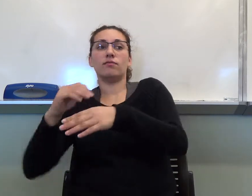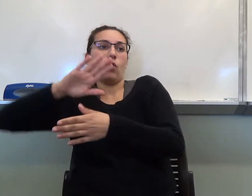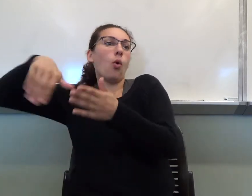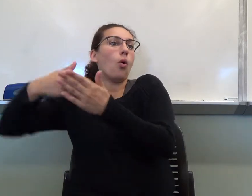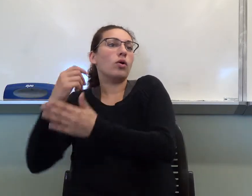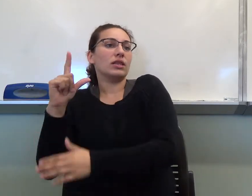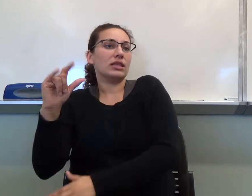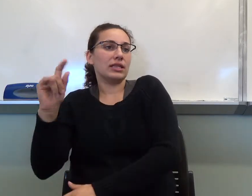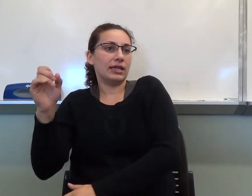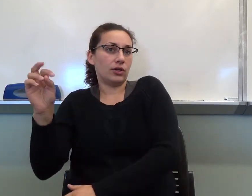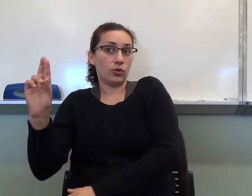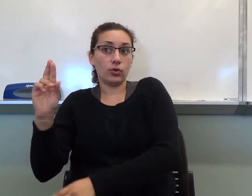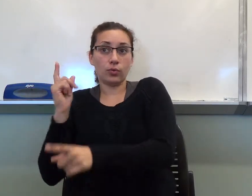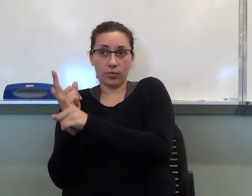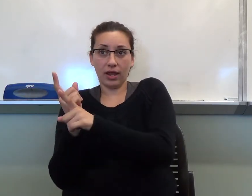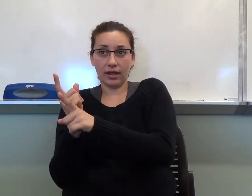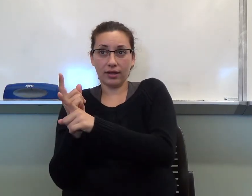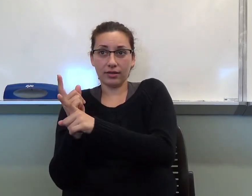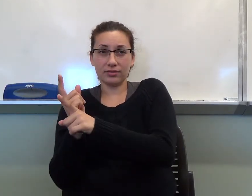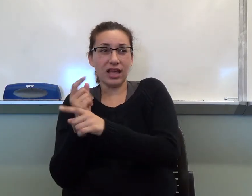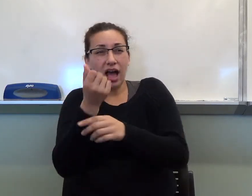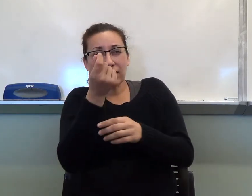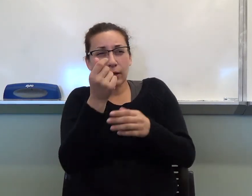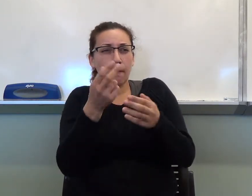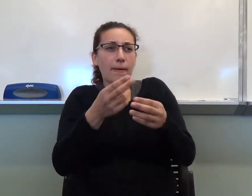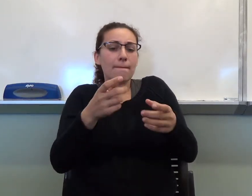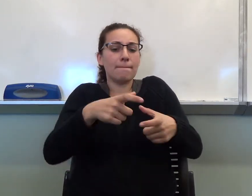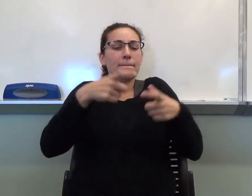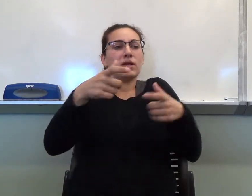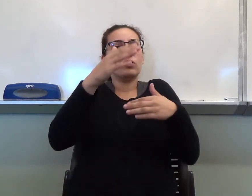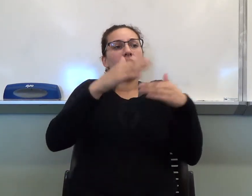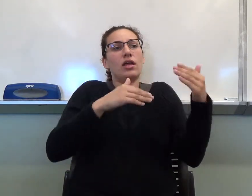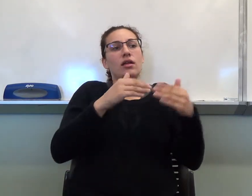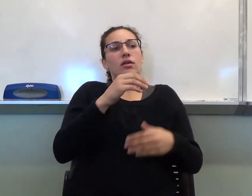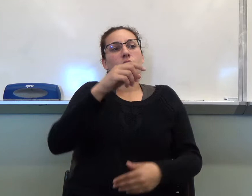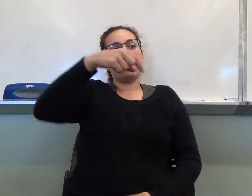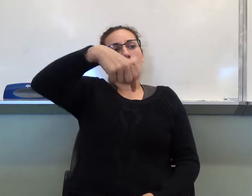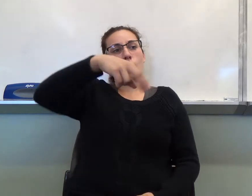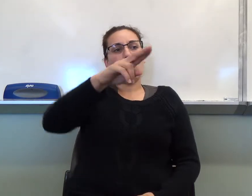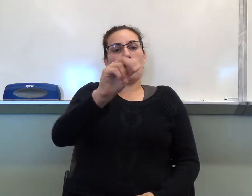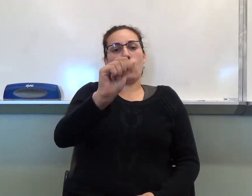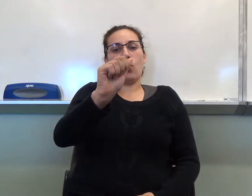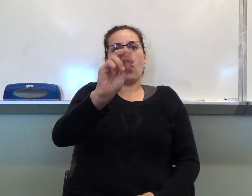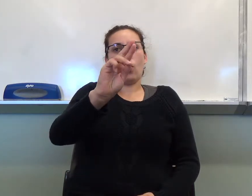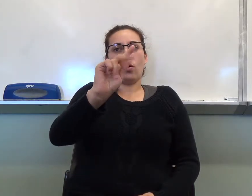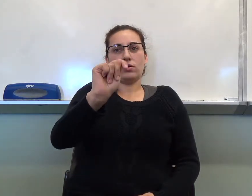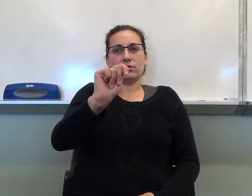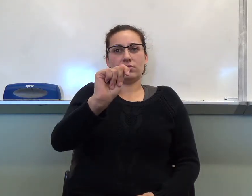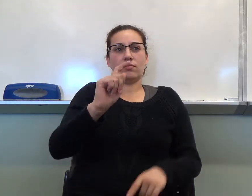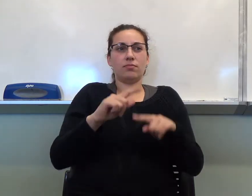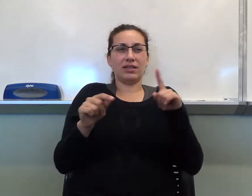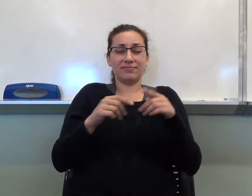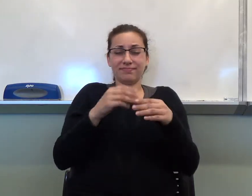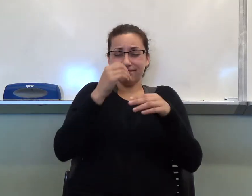of a quart, okay, a little bit bigger than a quart. Imagine dividing that up into little tiny